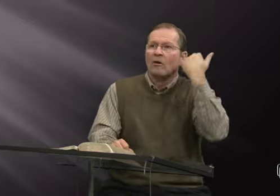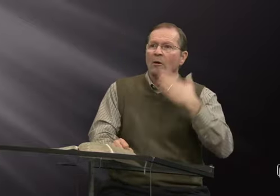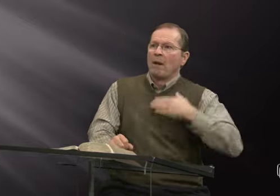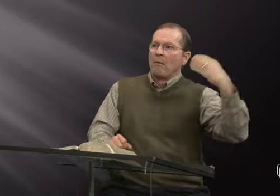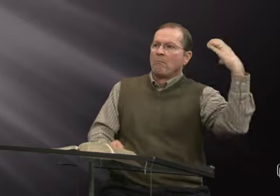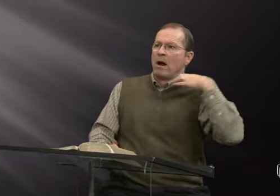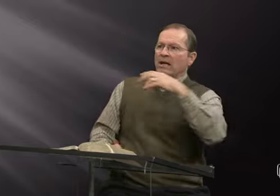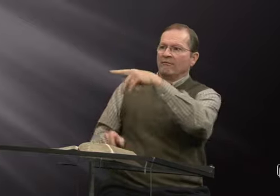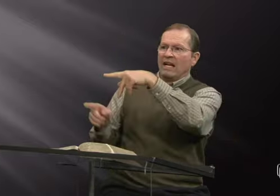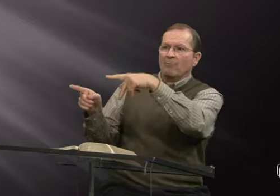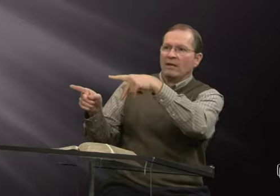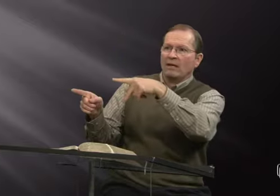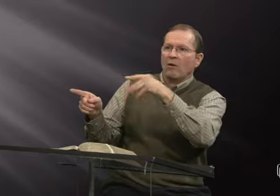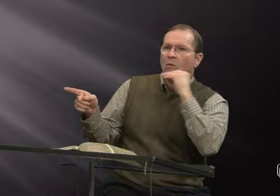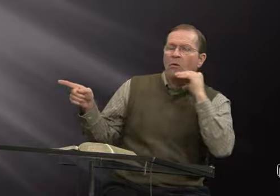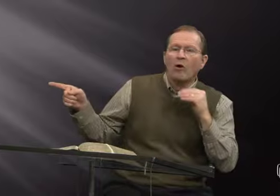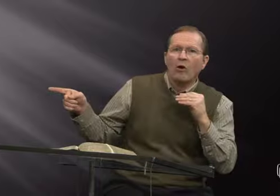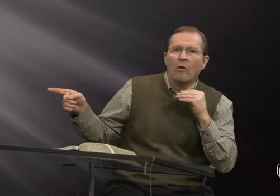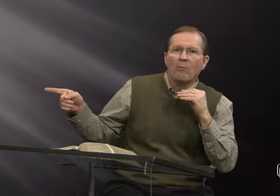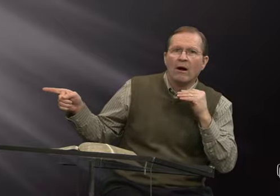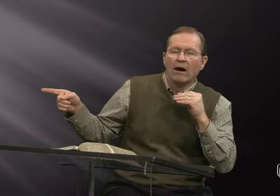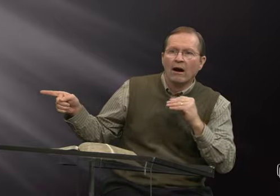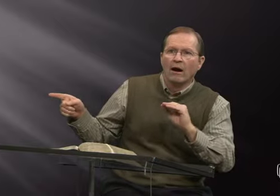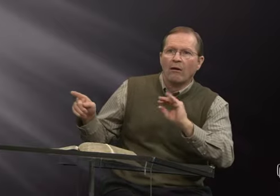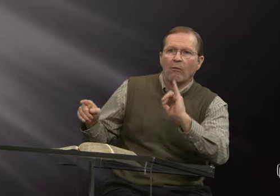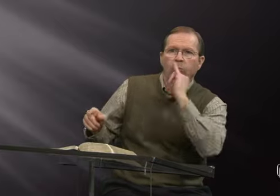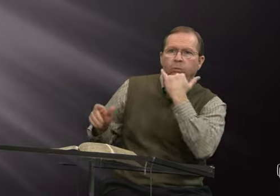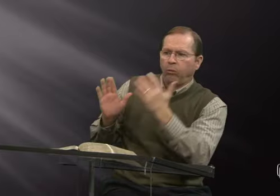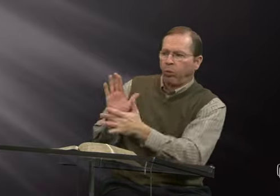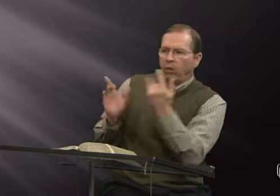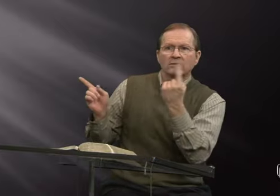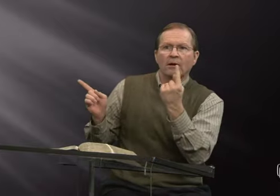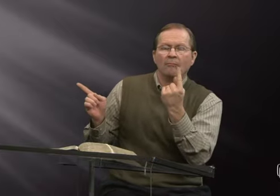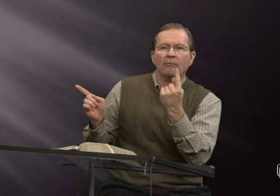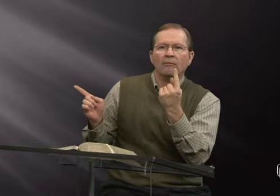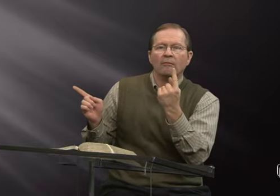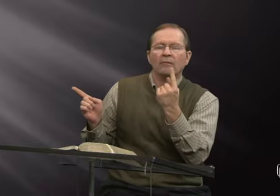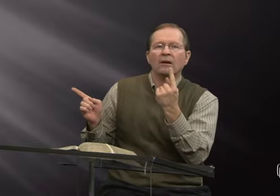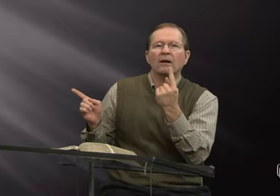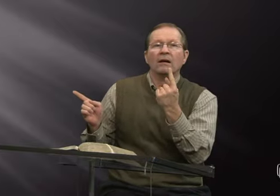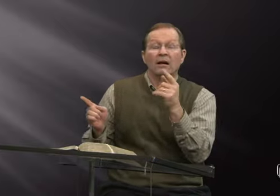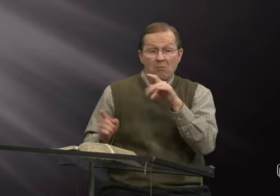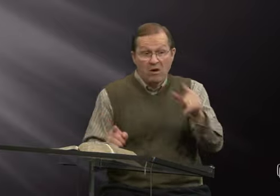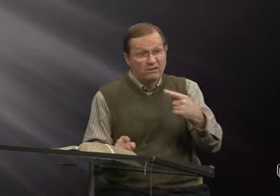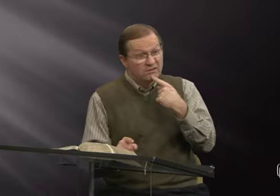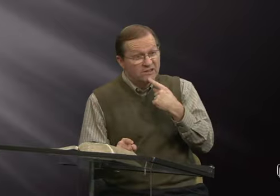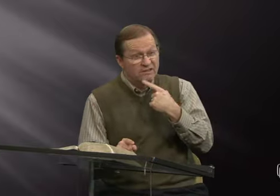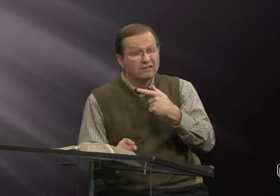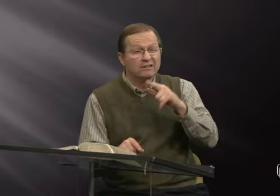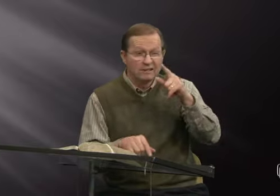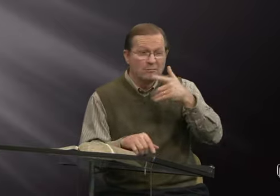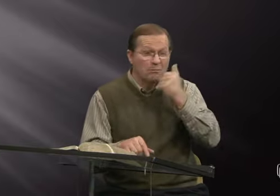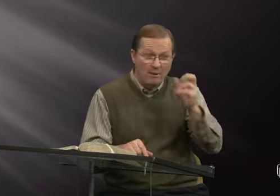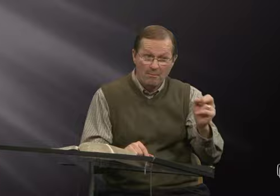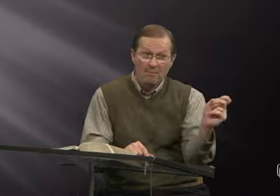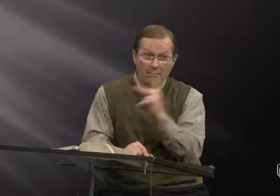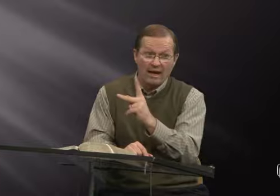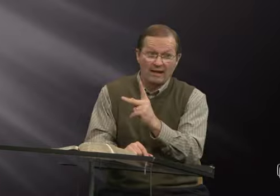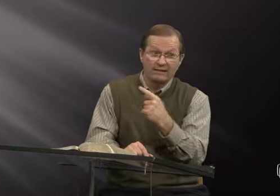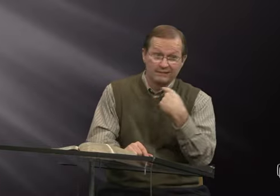realized, oh, my boss Philemon, I ran away because I took advantage of him somehow, and